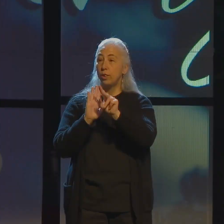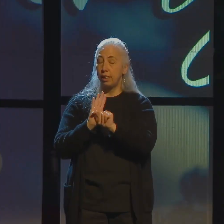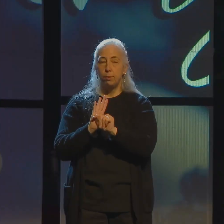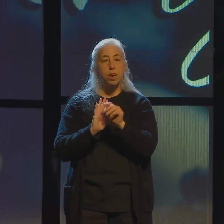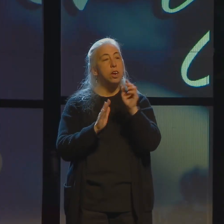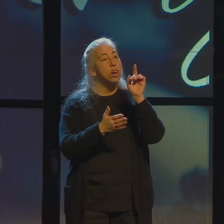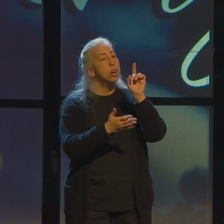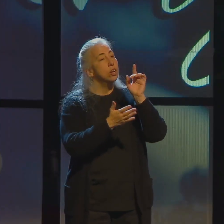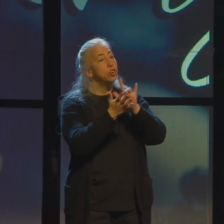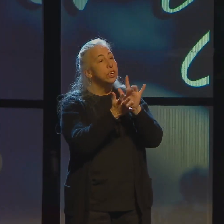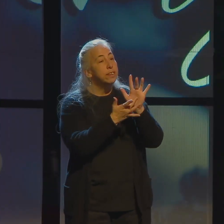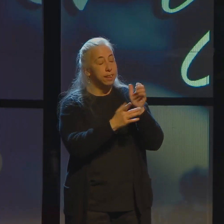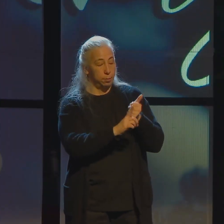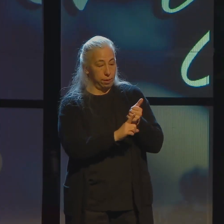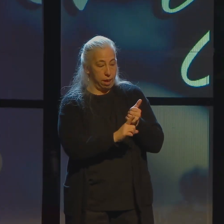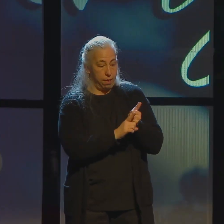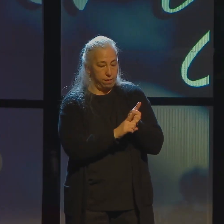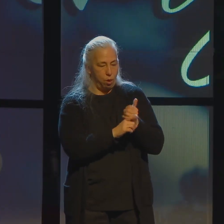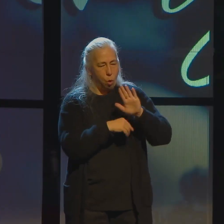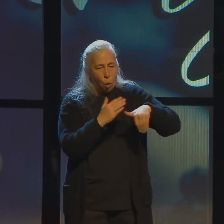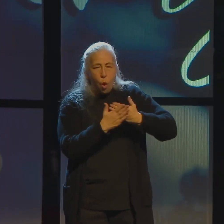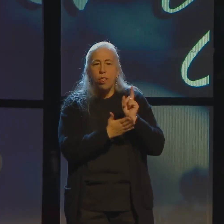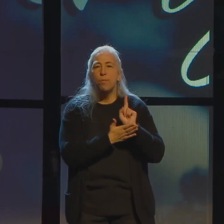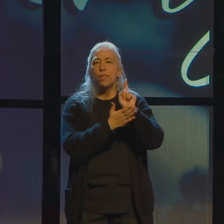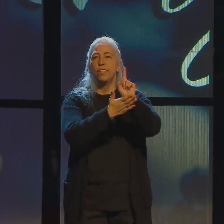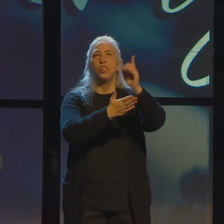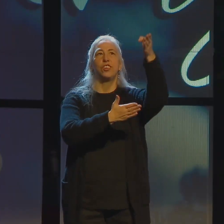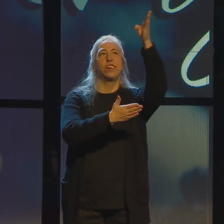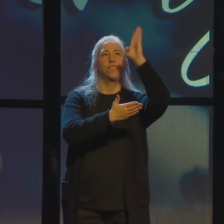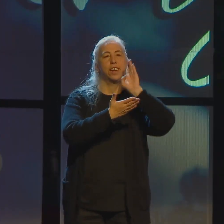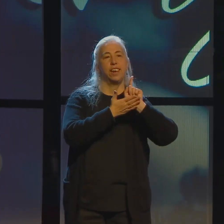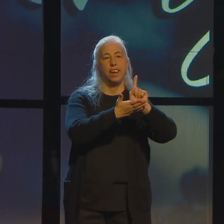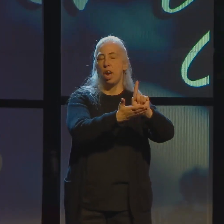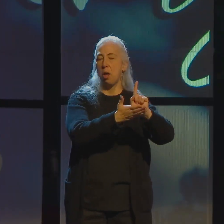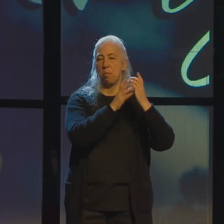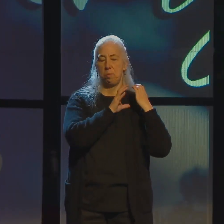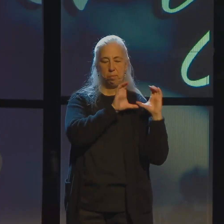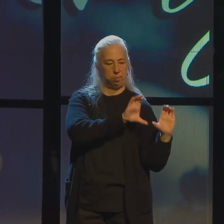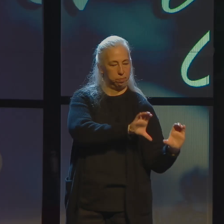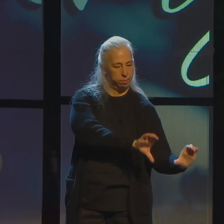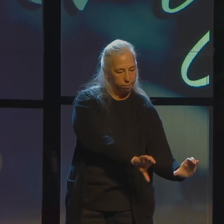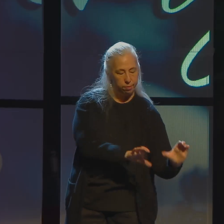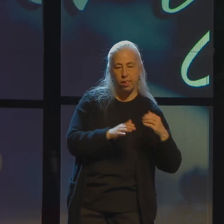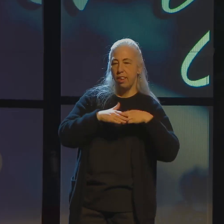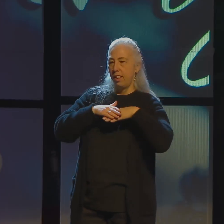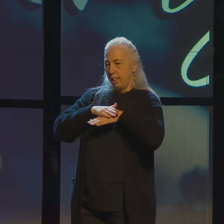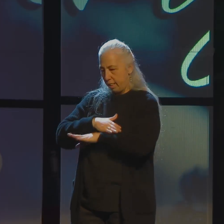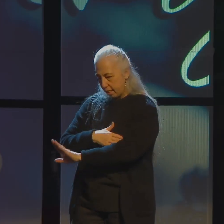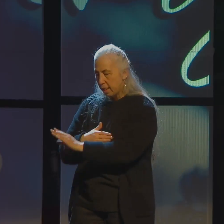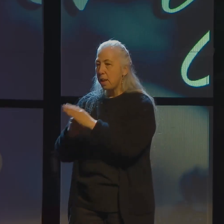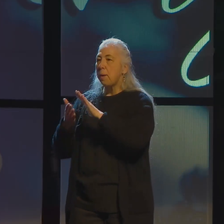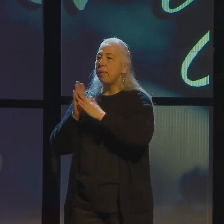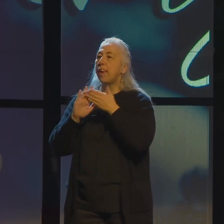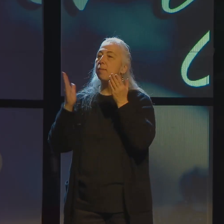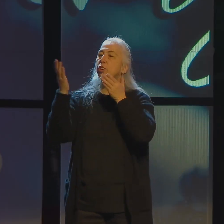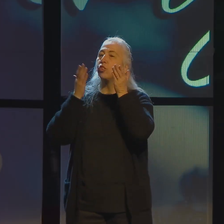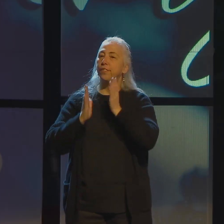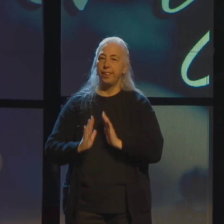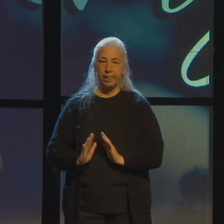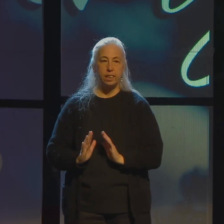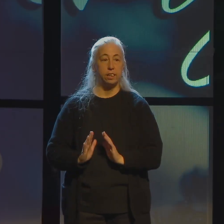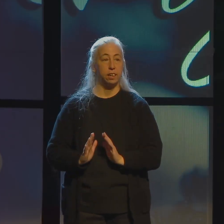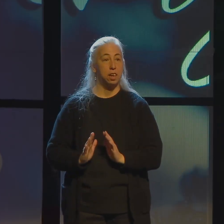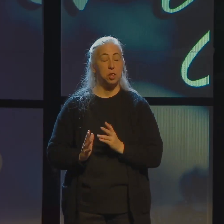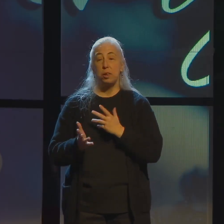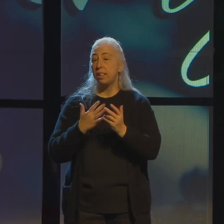the privileges of divinity, he set aside all those privileges and took on the form of a servant. And that's the path we're trying to walk here. So whoever you